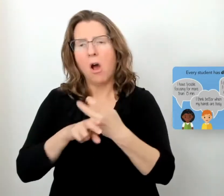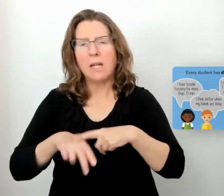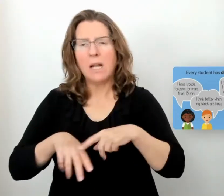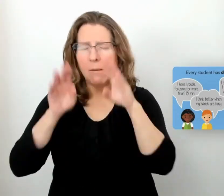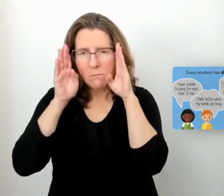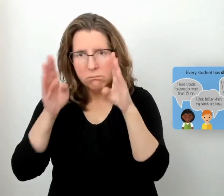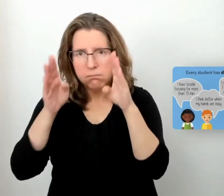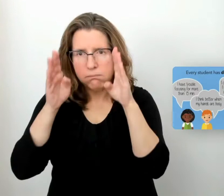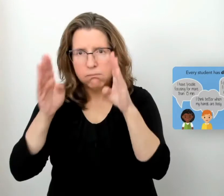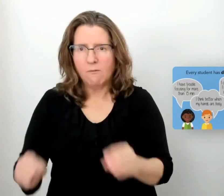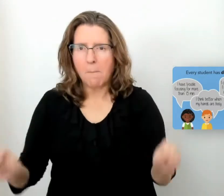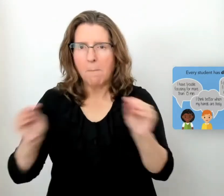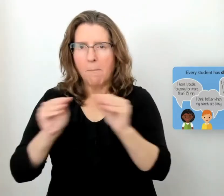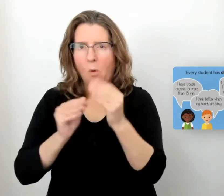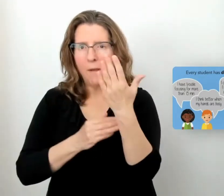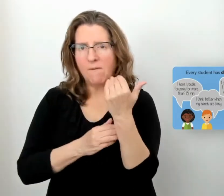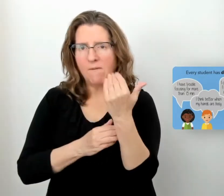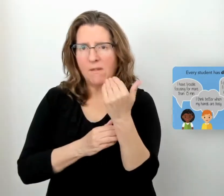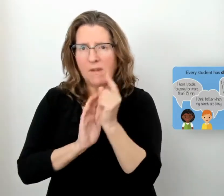One may have trouble focusing beyond 15 minutes.